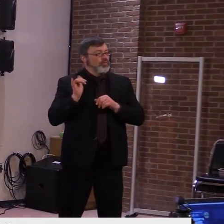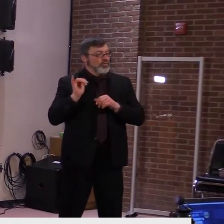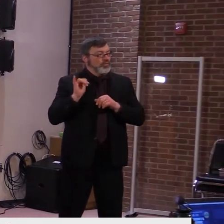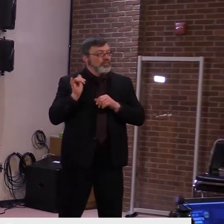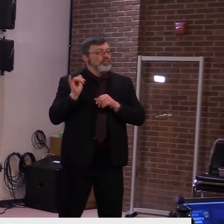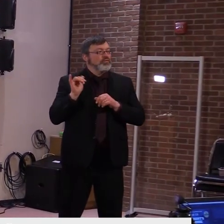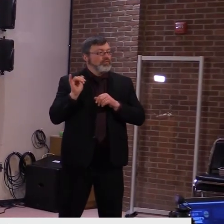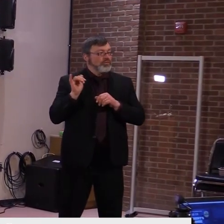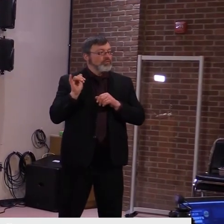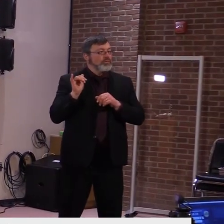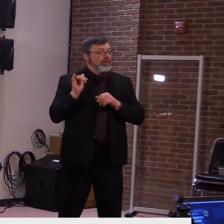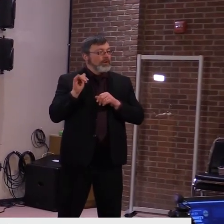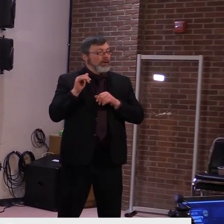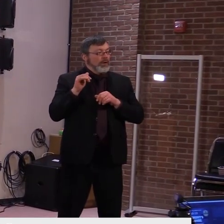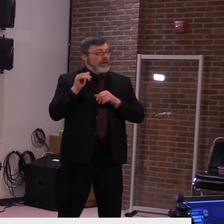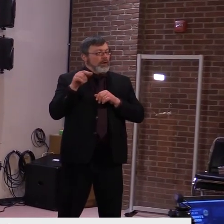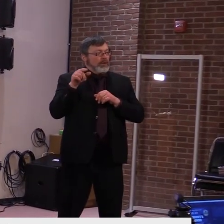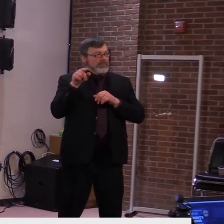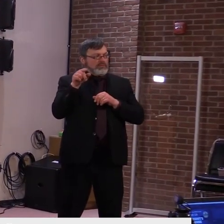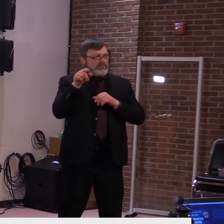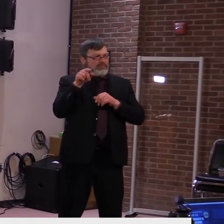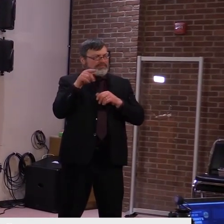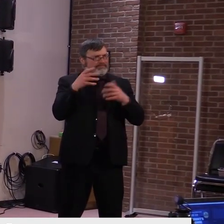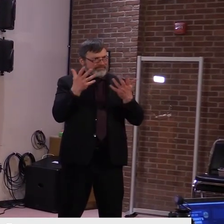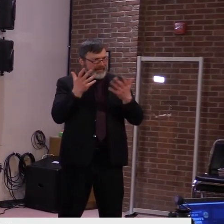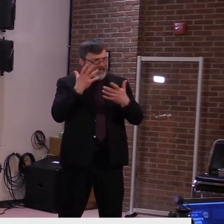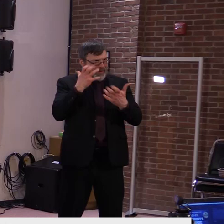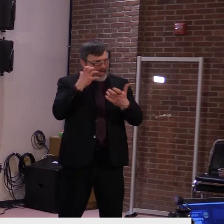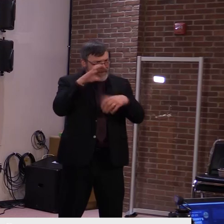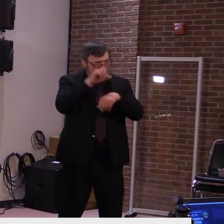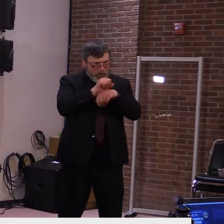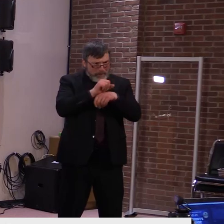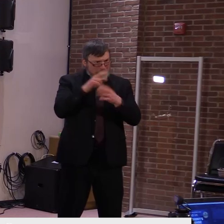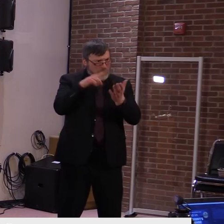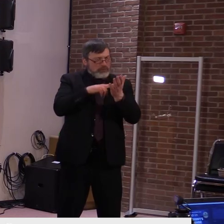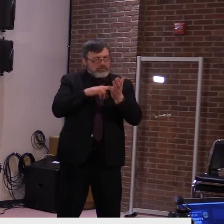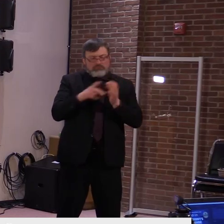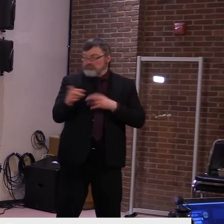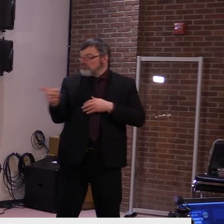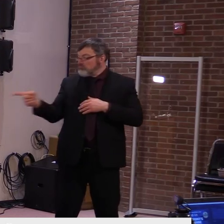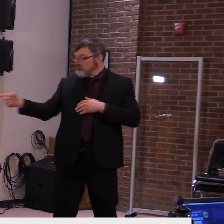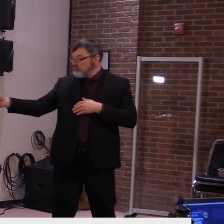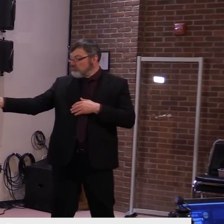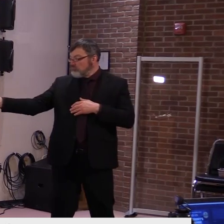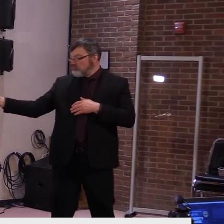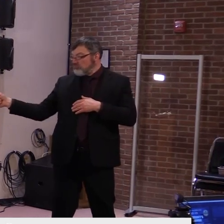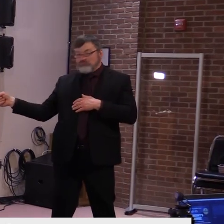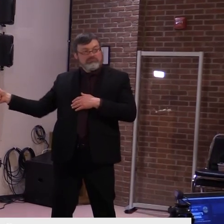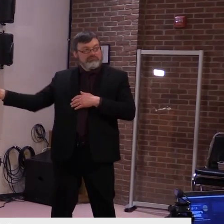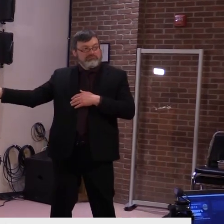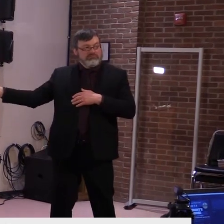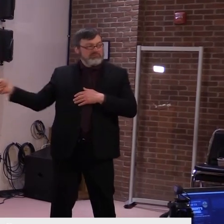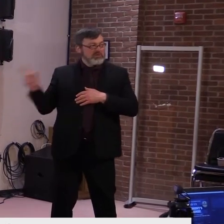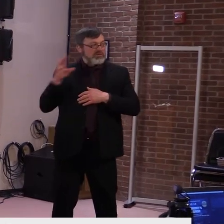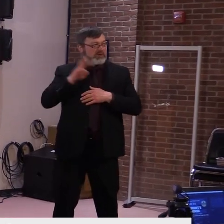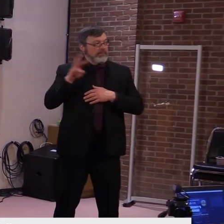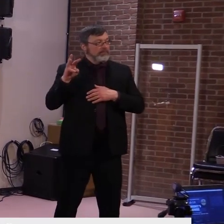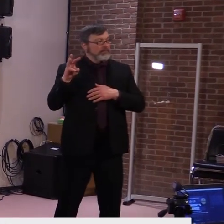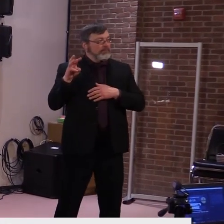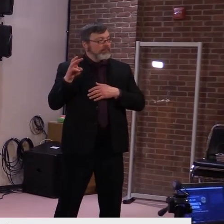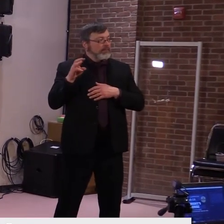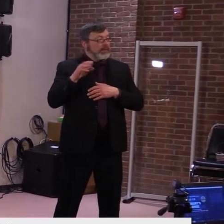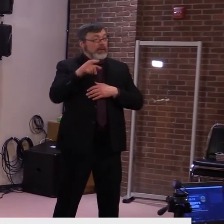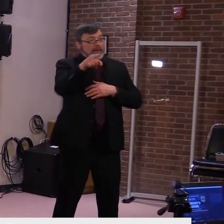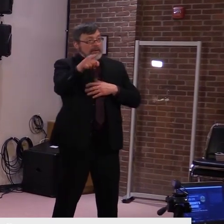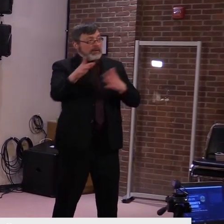healthvermont.gov/myvaccine. You should not call the stores directly. And Kenny's Drugs will conduct a large vaccination